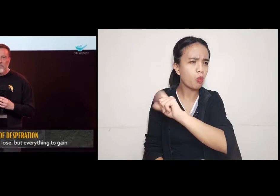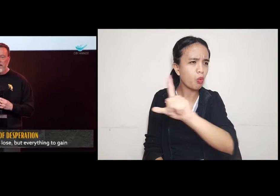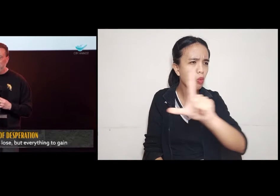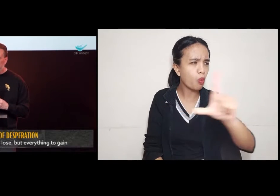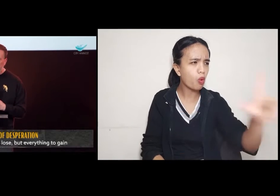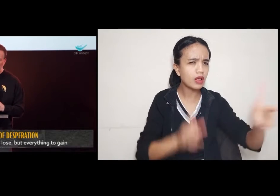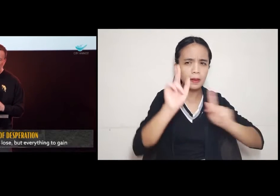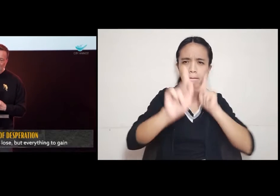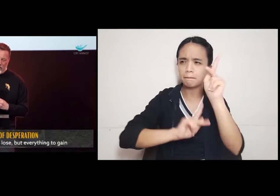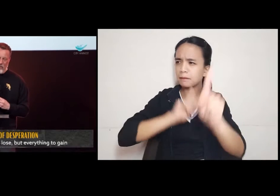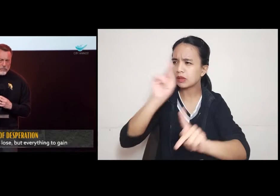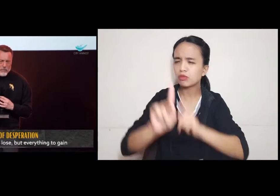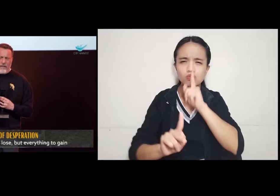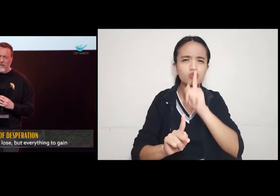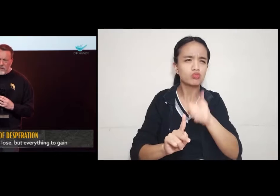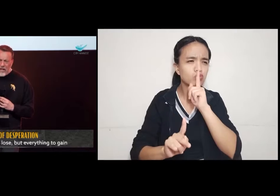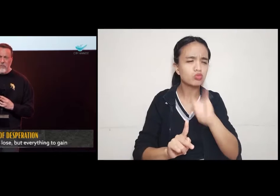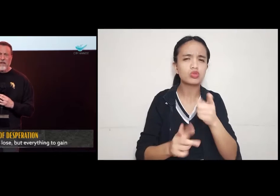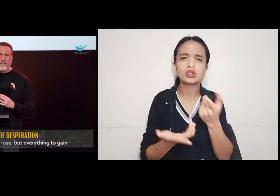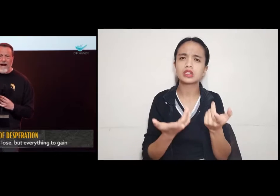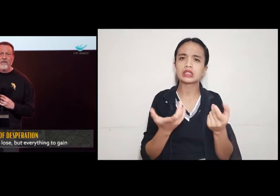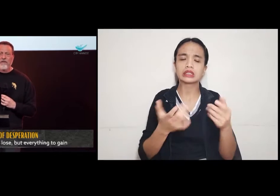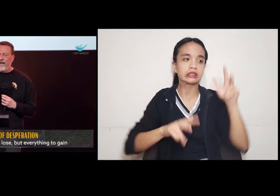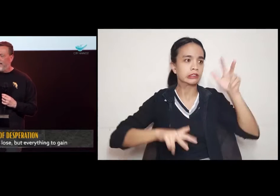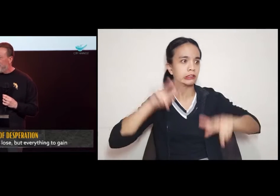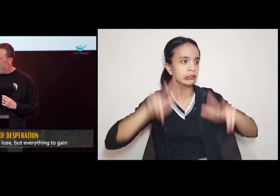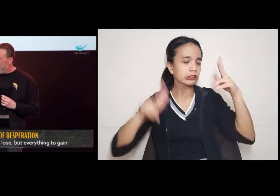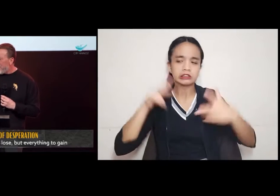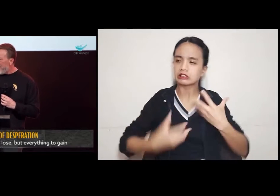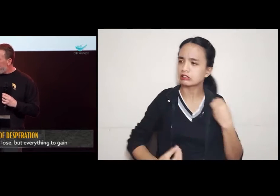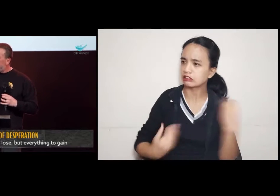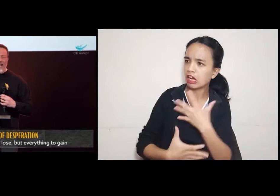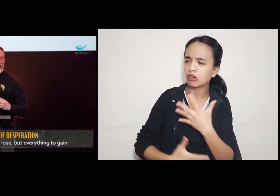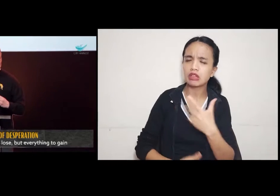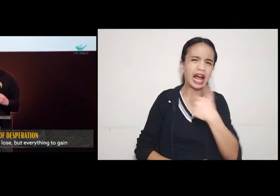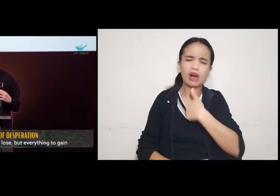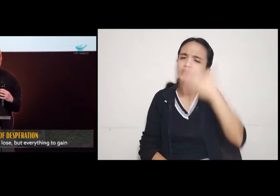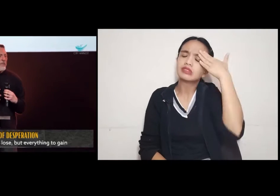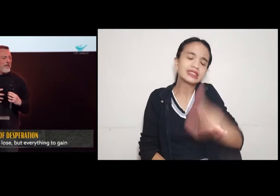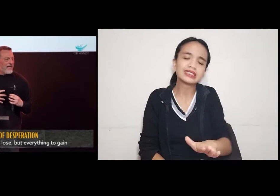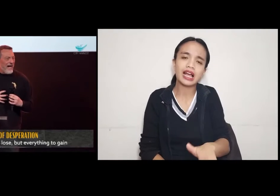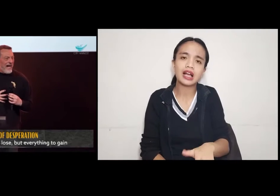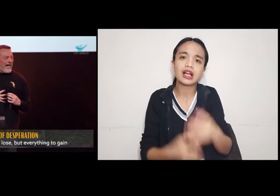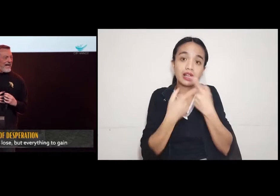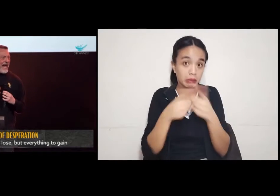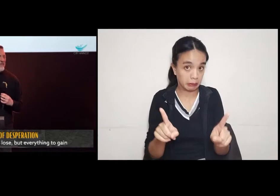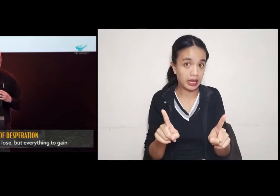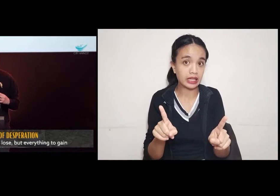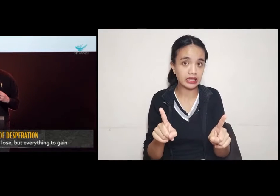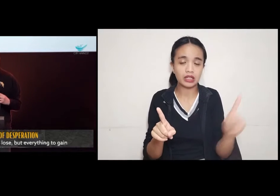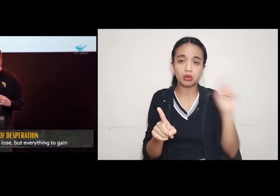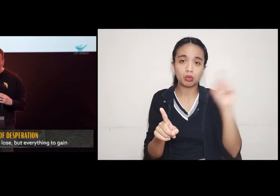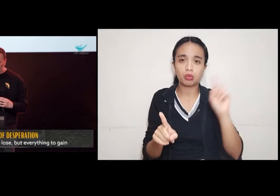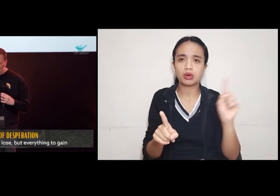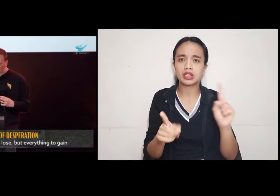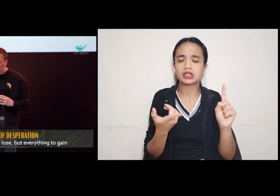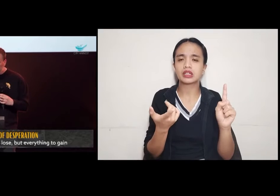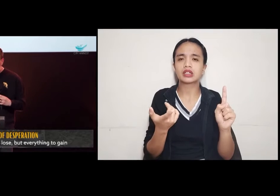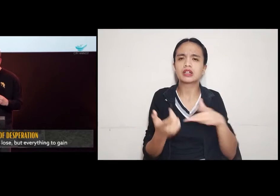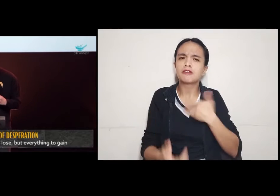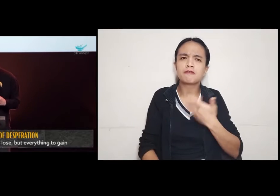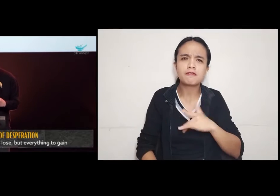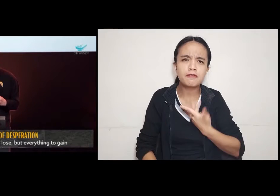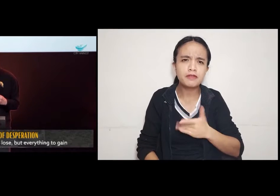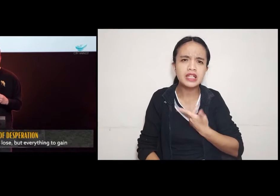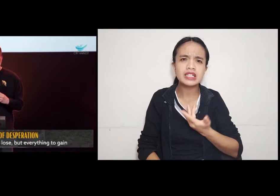all around me. I see people who are really genuinely terrified. And I don't know why, but I have this internal